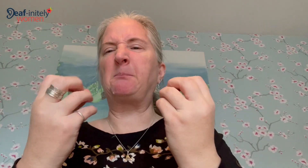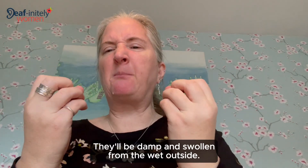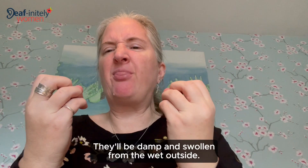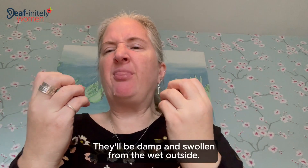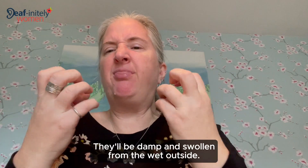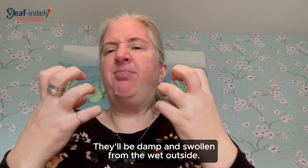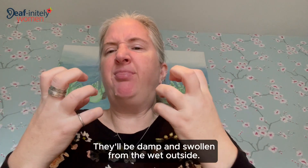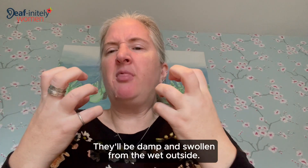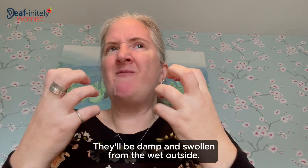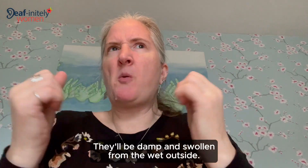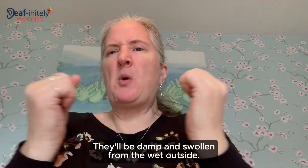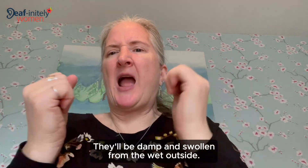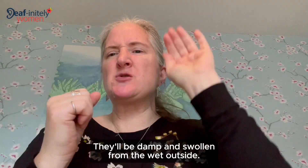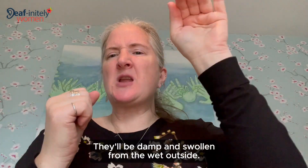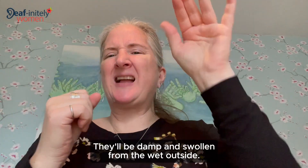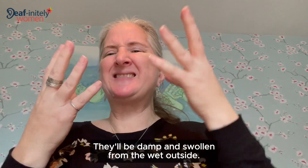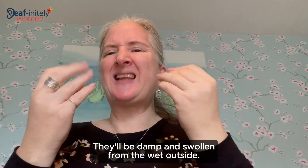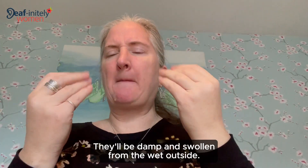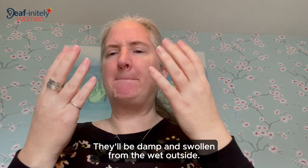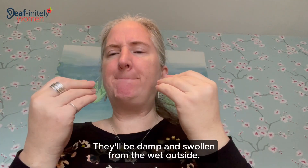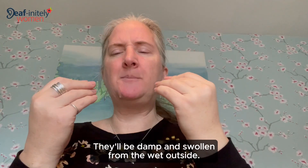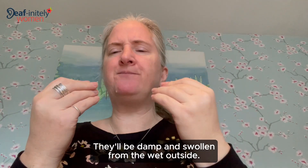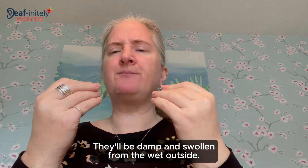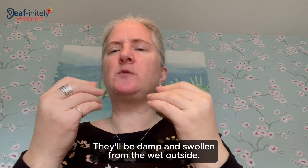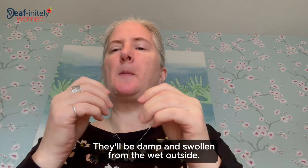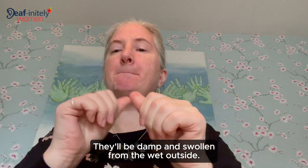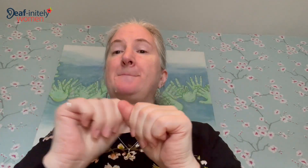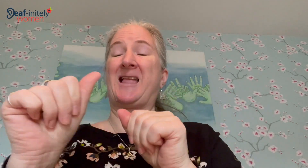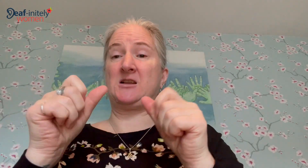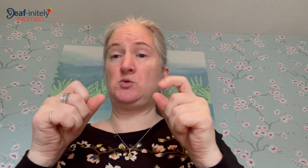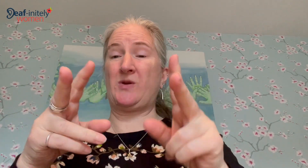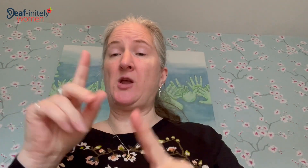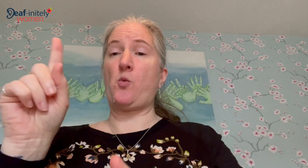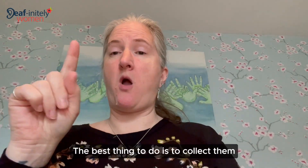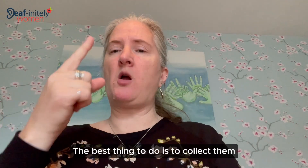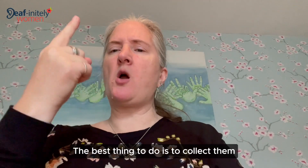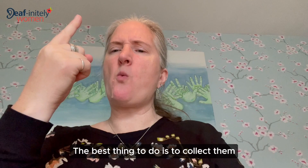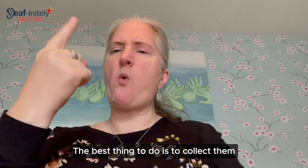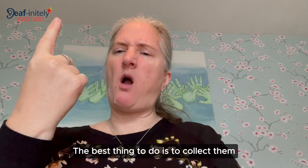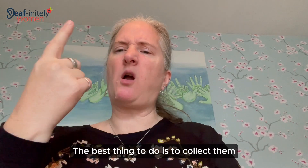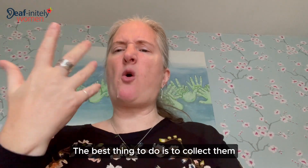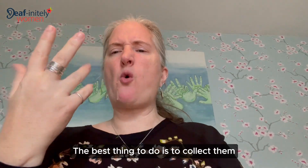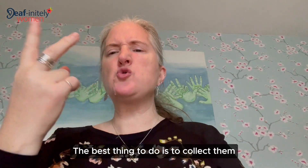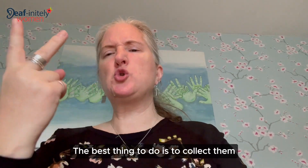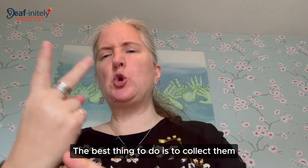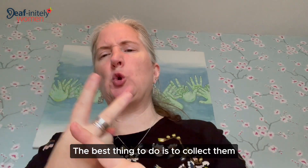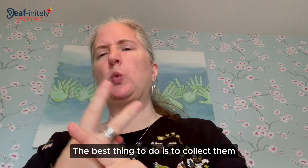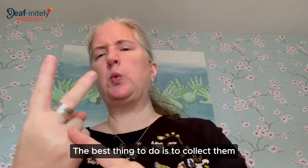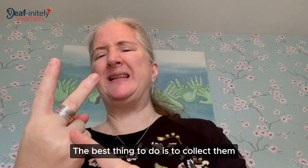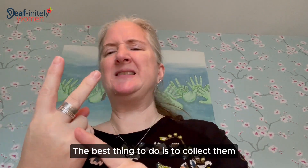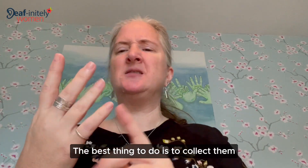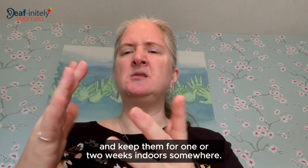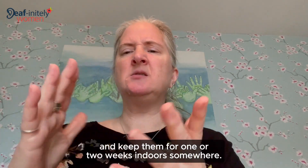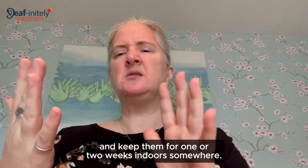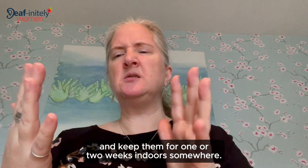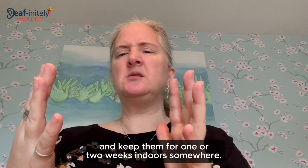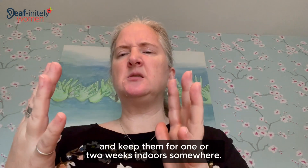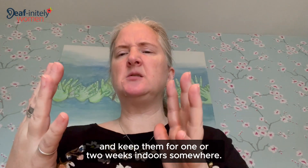They'll be damp and swollen from the wet outside. The best thing to do is to collect them and keep them for 1